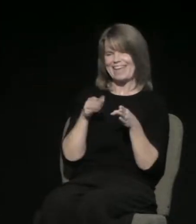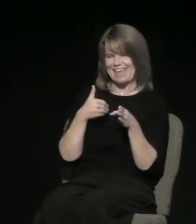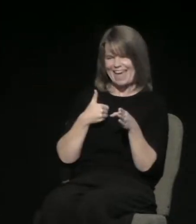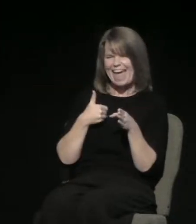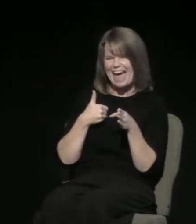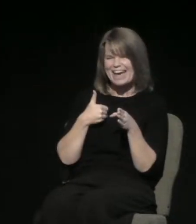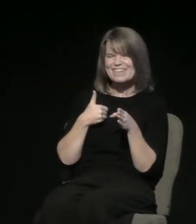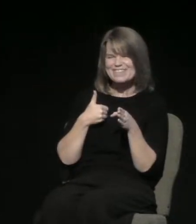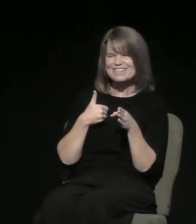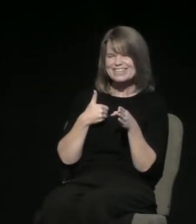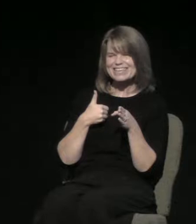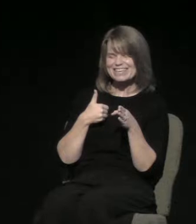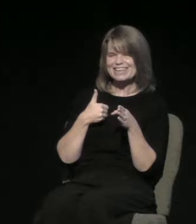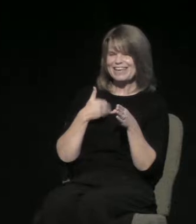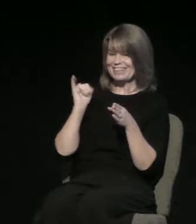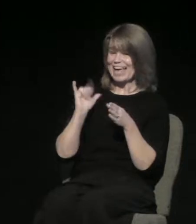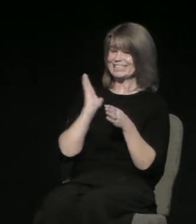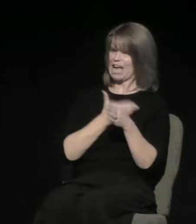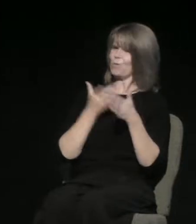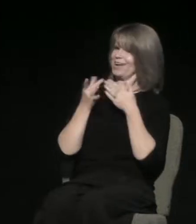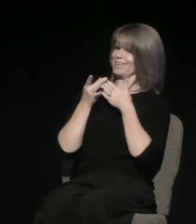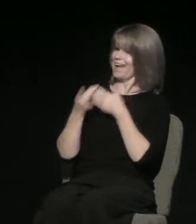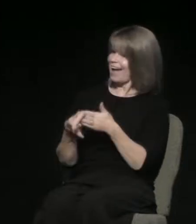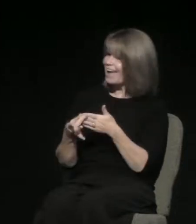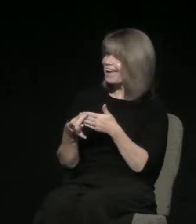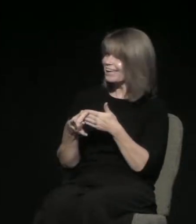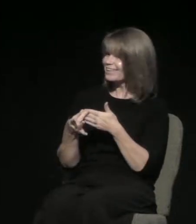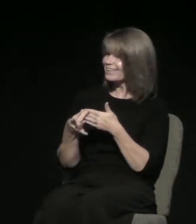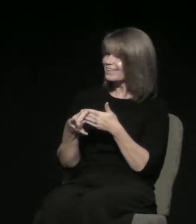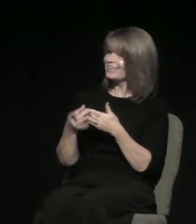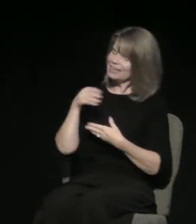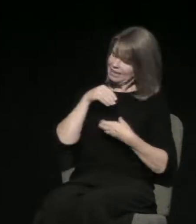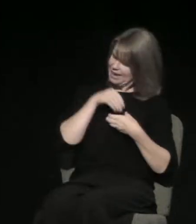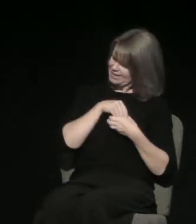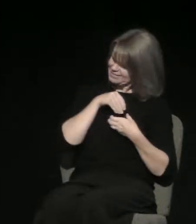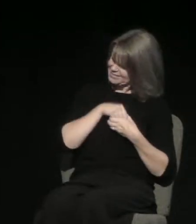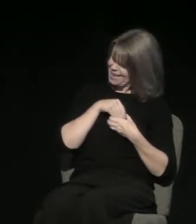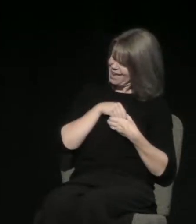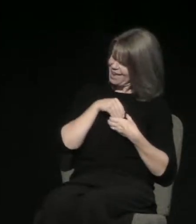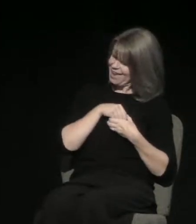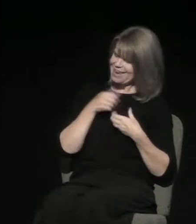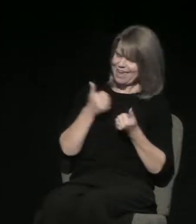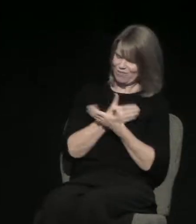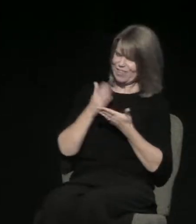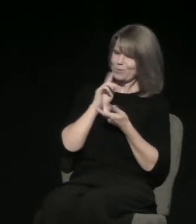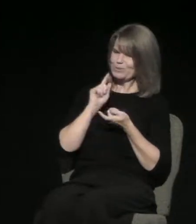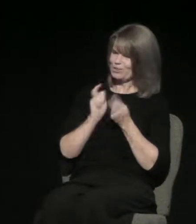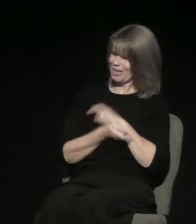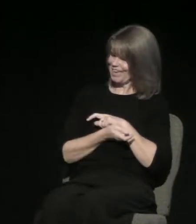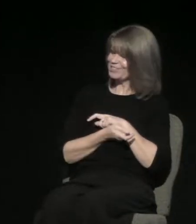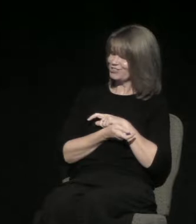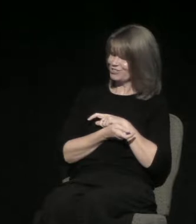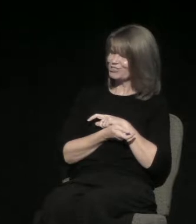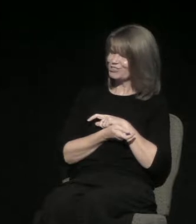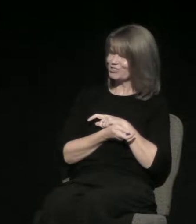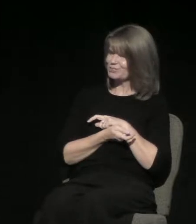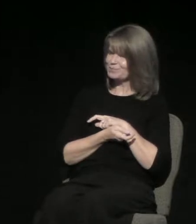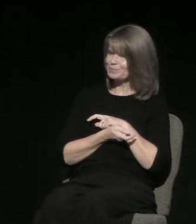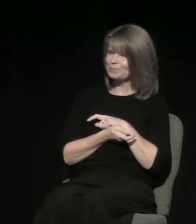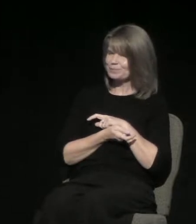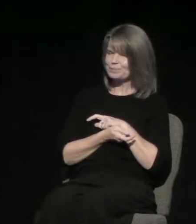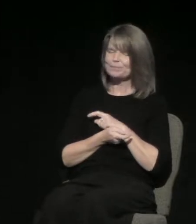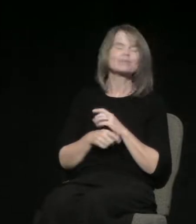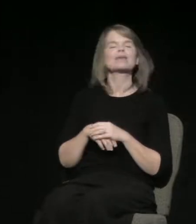That Needs To Be Our Guide Because It's In That Inner Being That Everything Changes You Know When